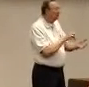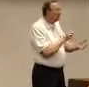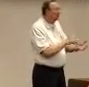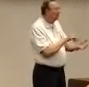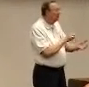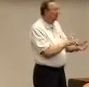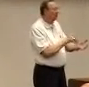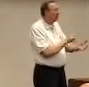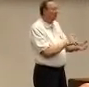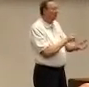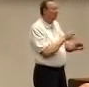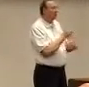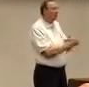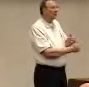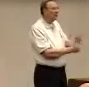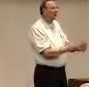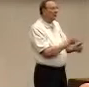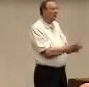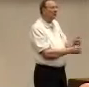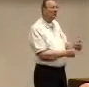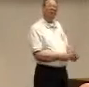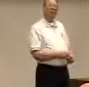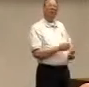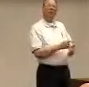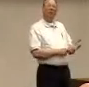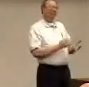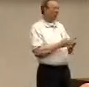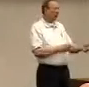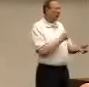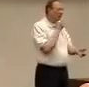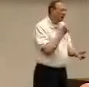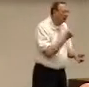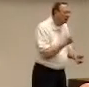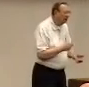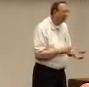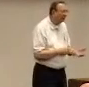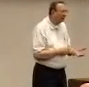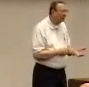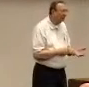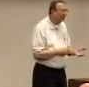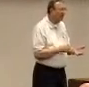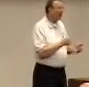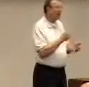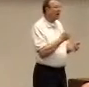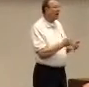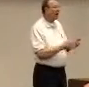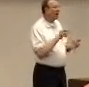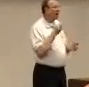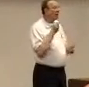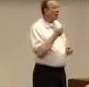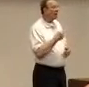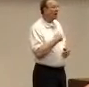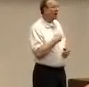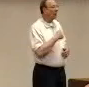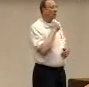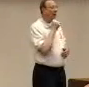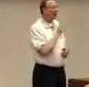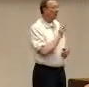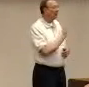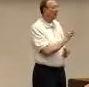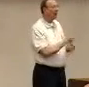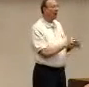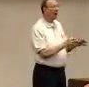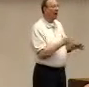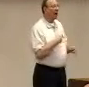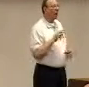keep studying with them. You don't give up. You keep studying, and you go a little bit more. What part of my study did you not understand? Finally, what I realized was I